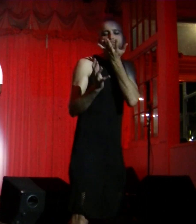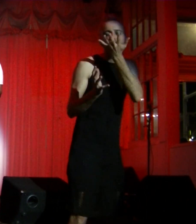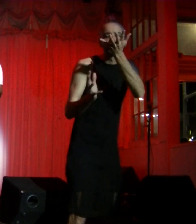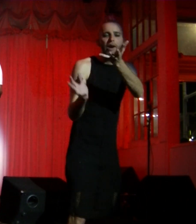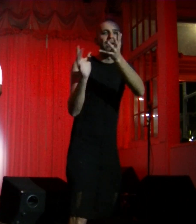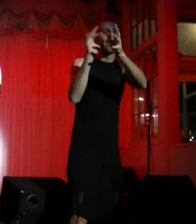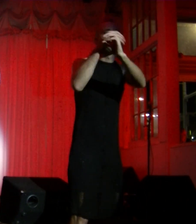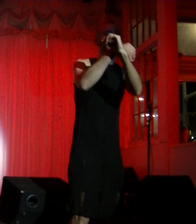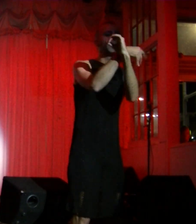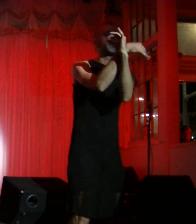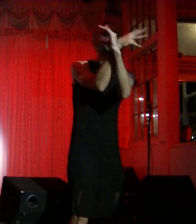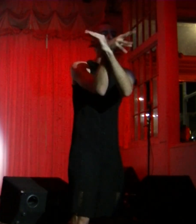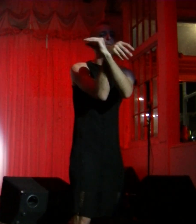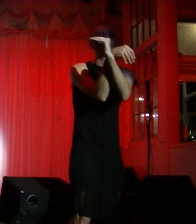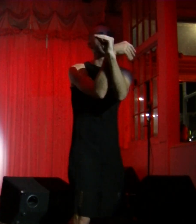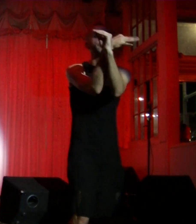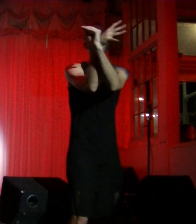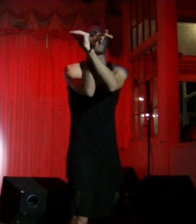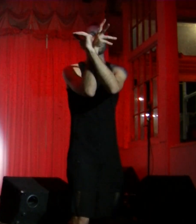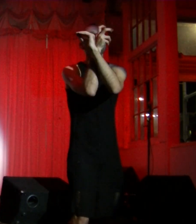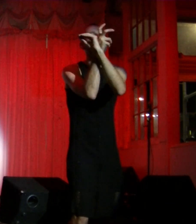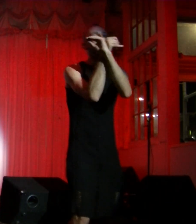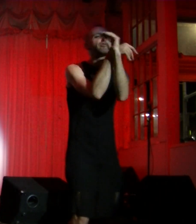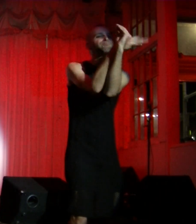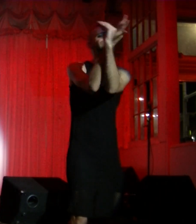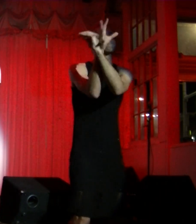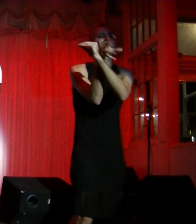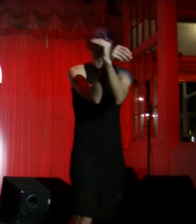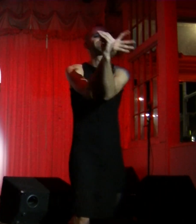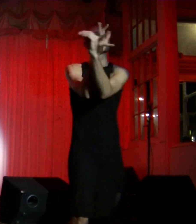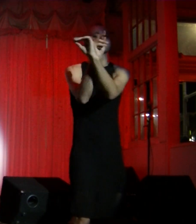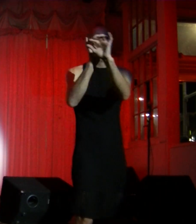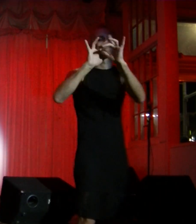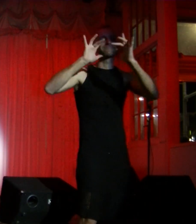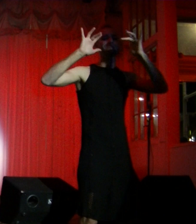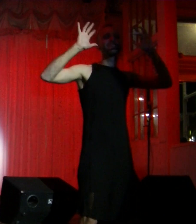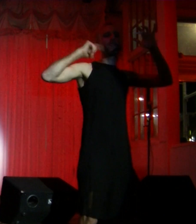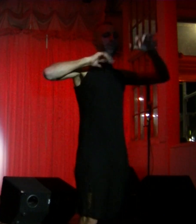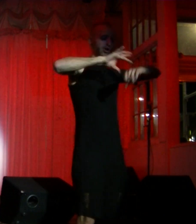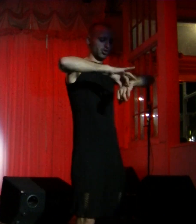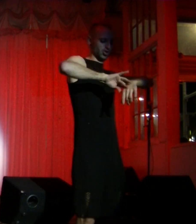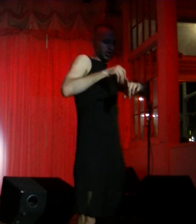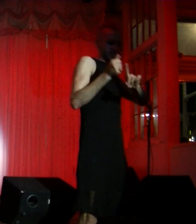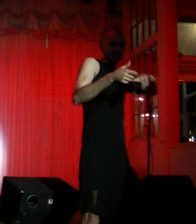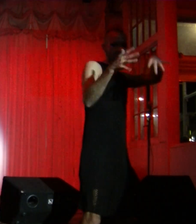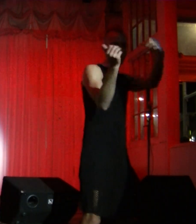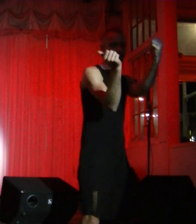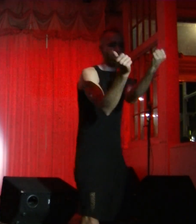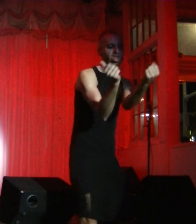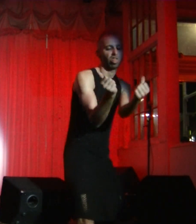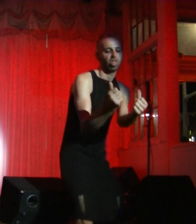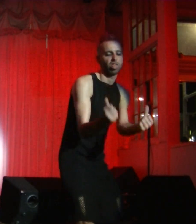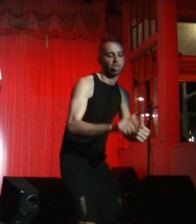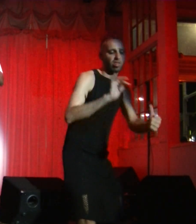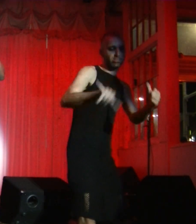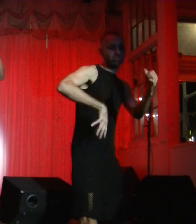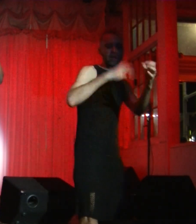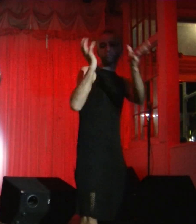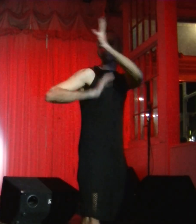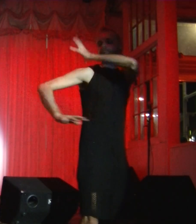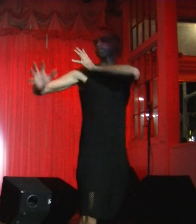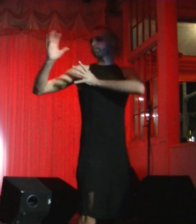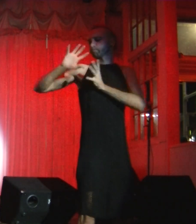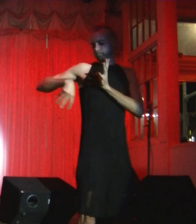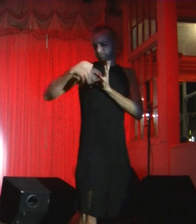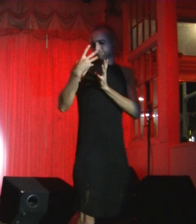beam. Let's make the earth decay under the makings of an ancient birth so regal the purple